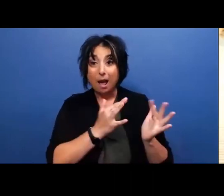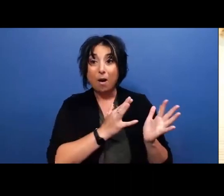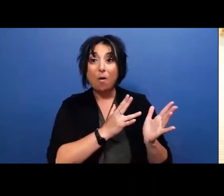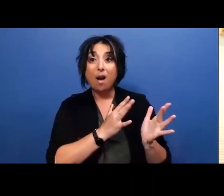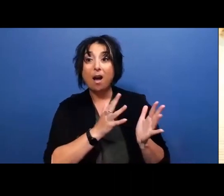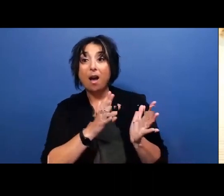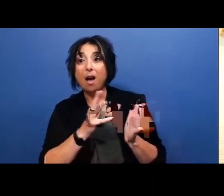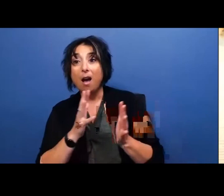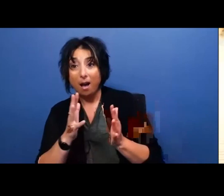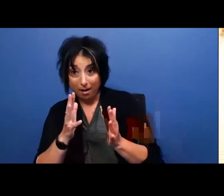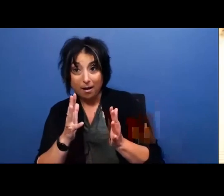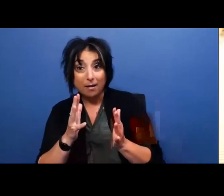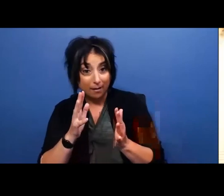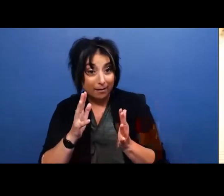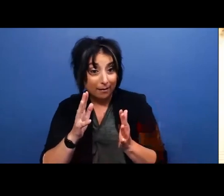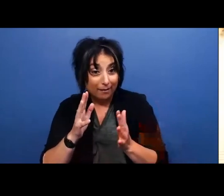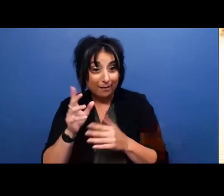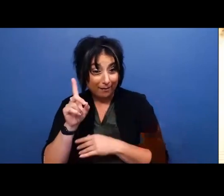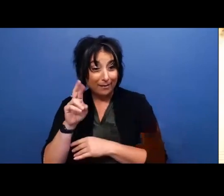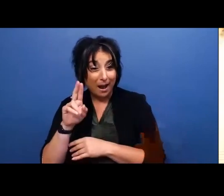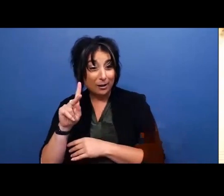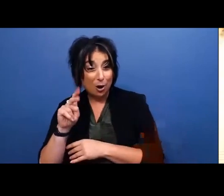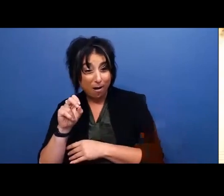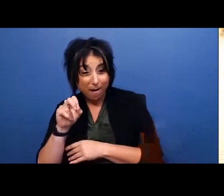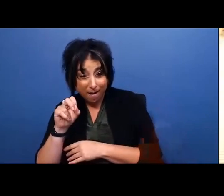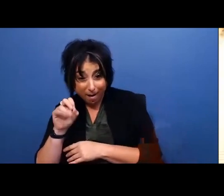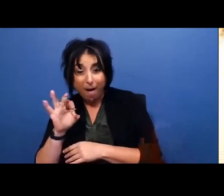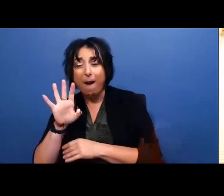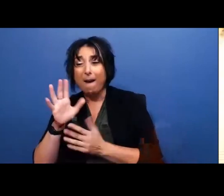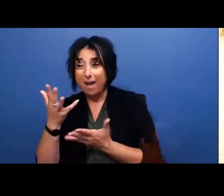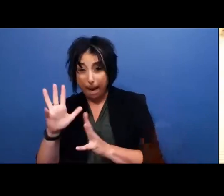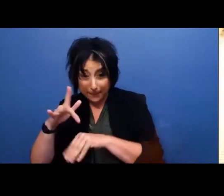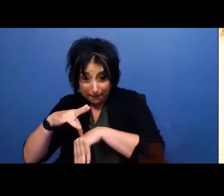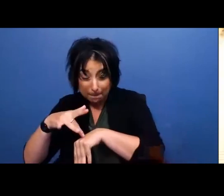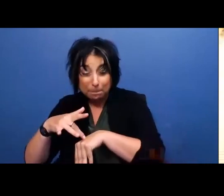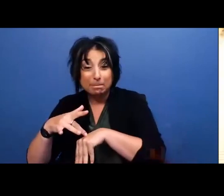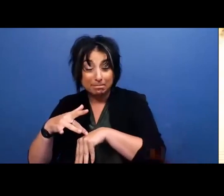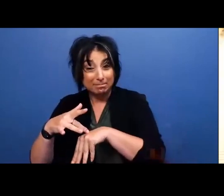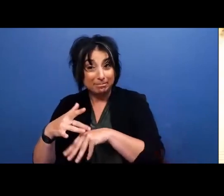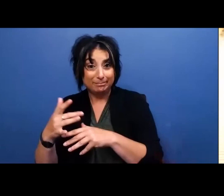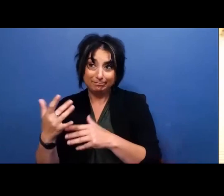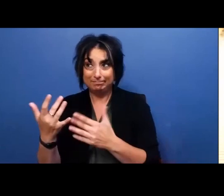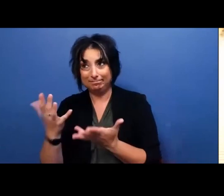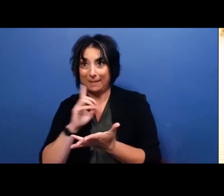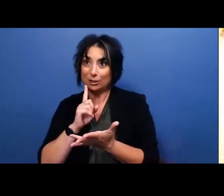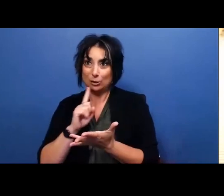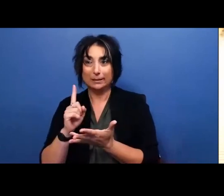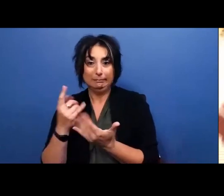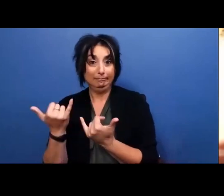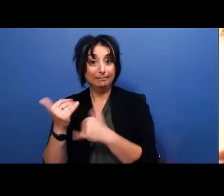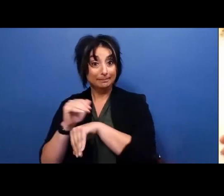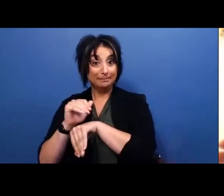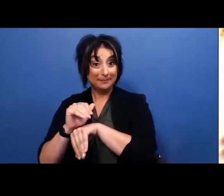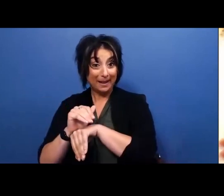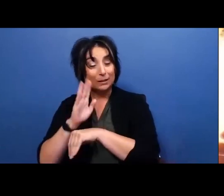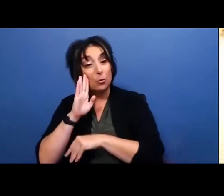go in 2018. And then today, actually this evening, this morning in China, we will